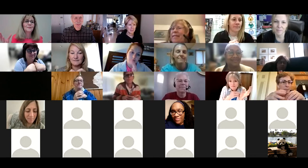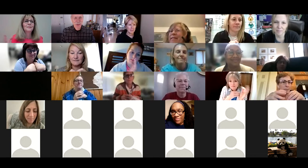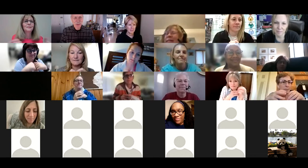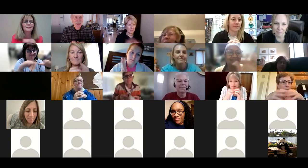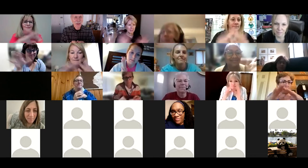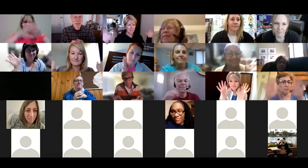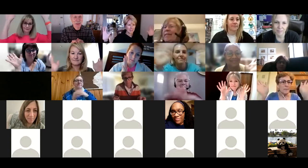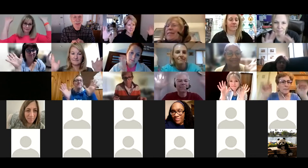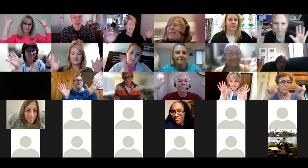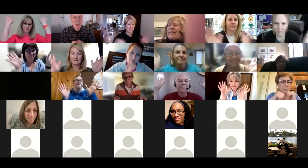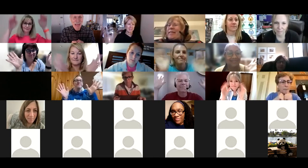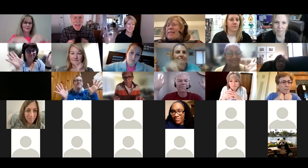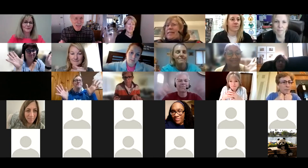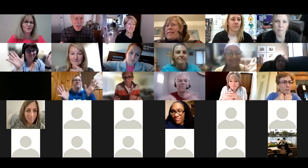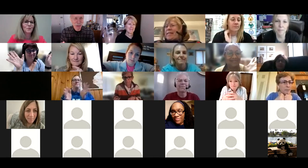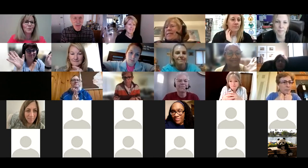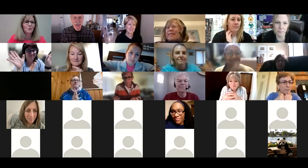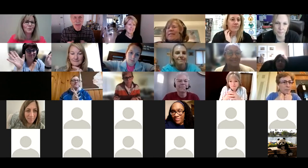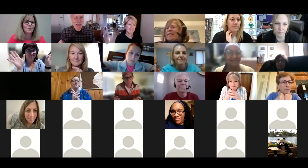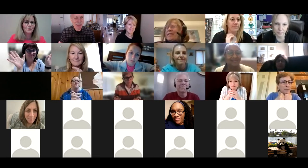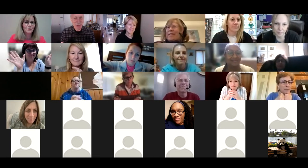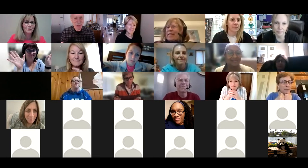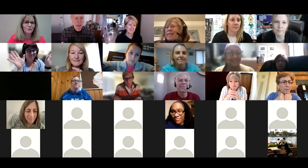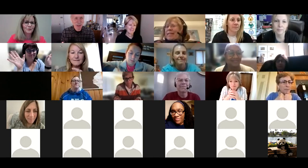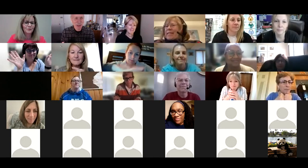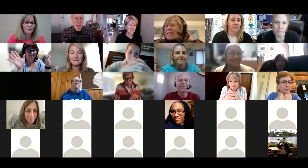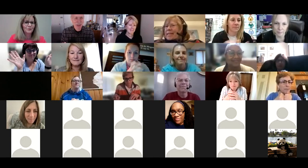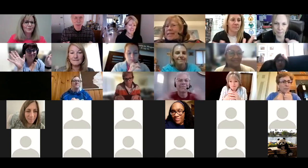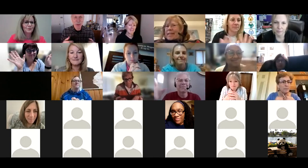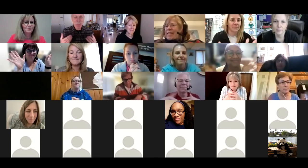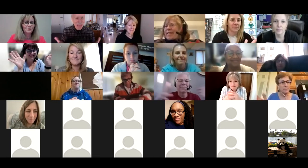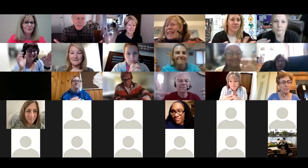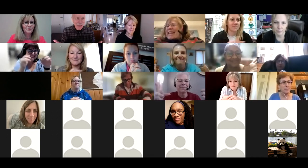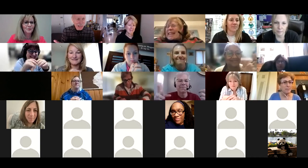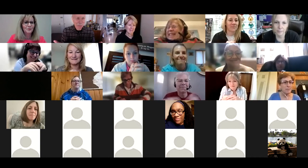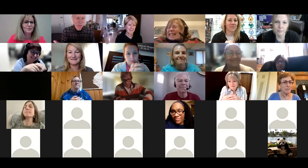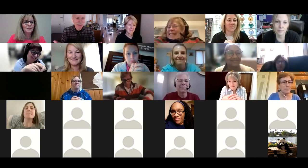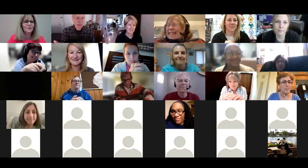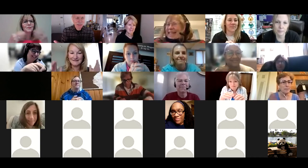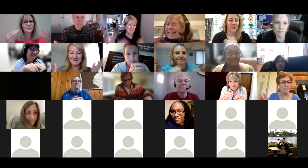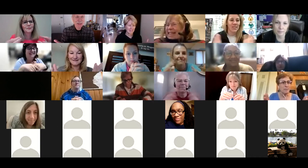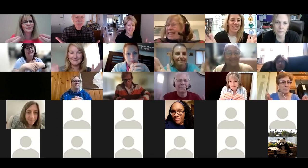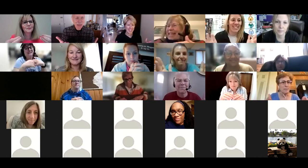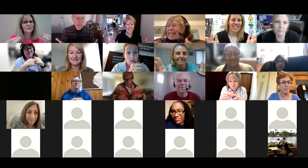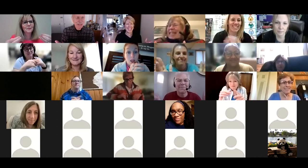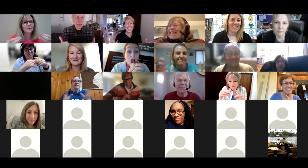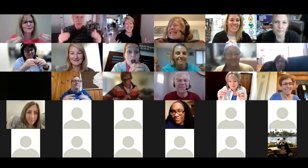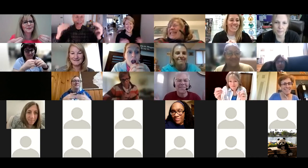We don't do no actual stinking research. We make it up. Make it up so the